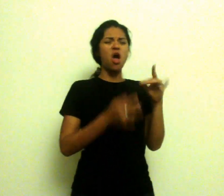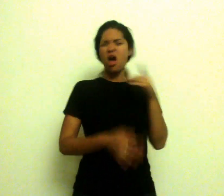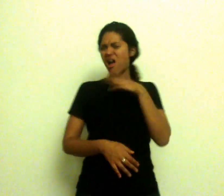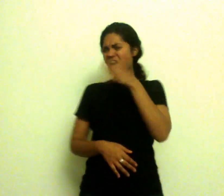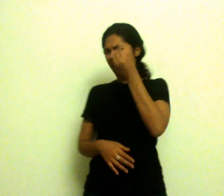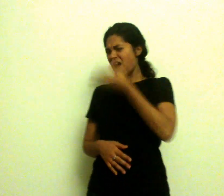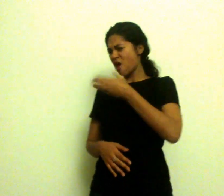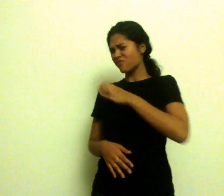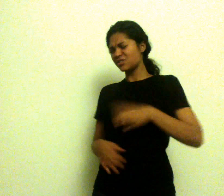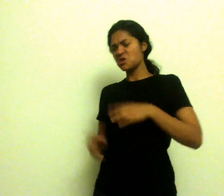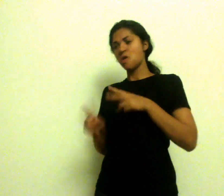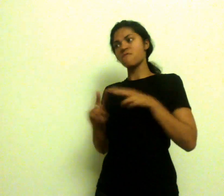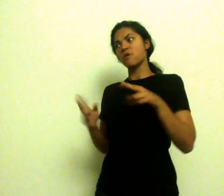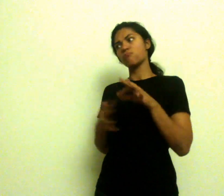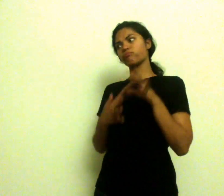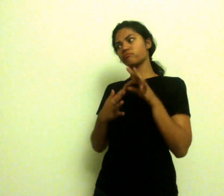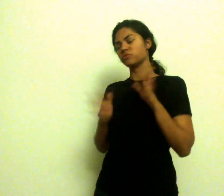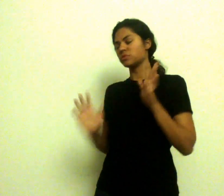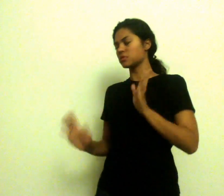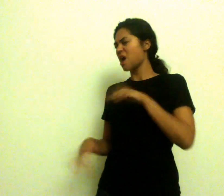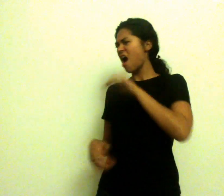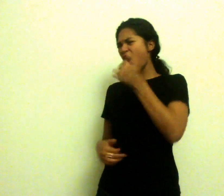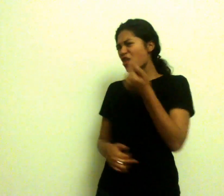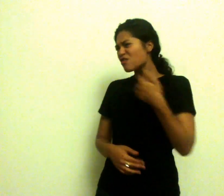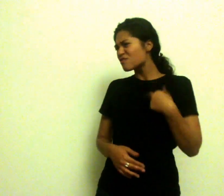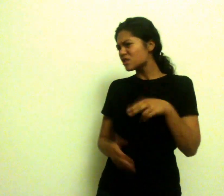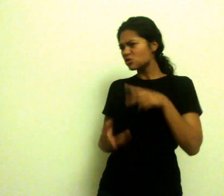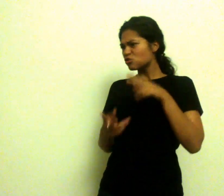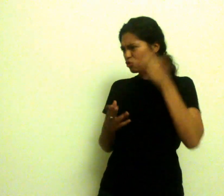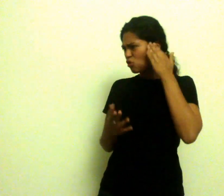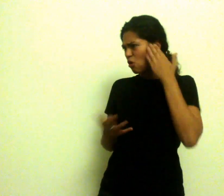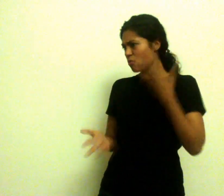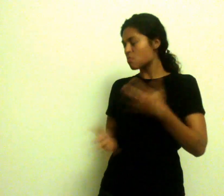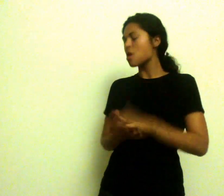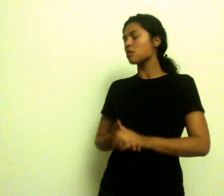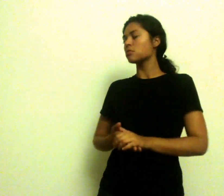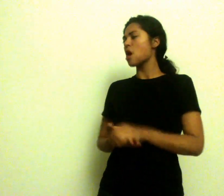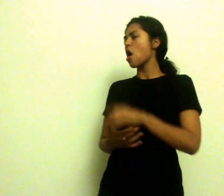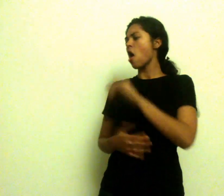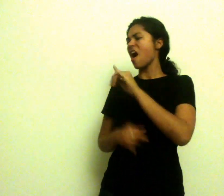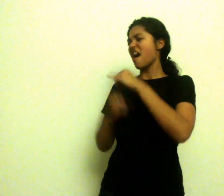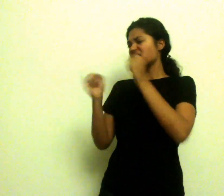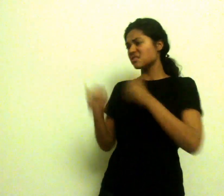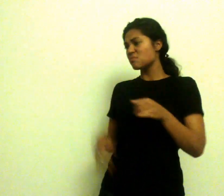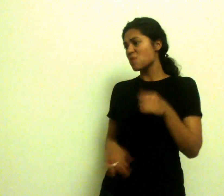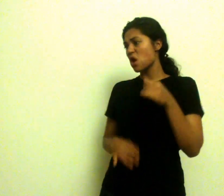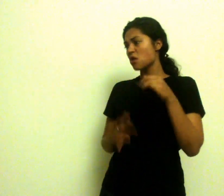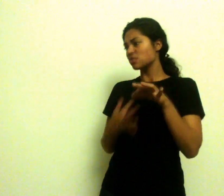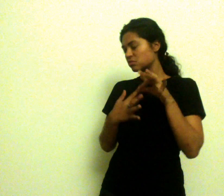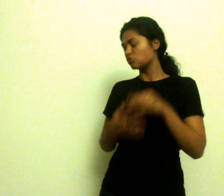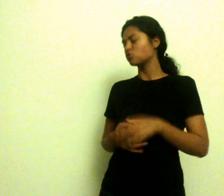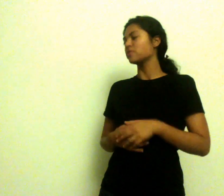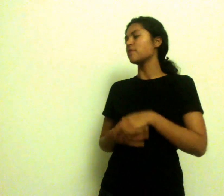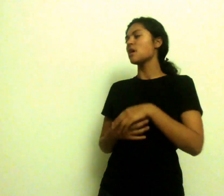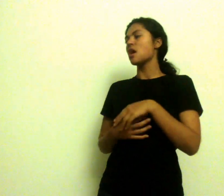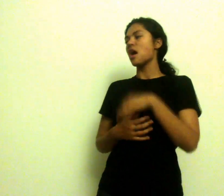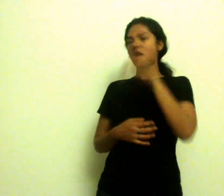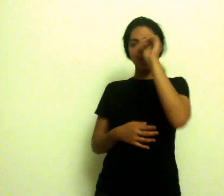other major religions? Islam is exclusivistic. Hinduism is exclusivistic. Buddhism is